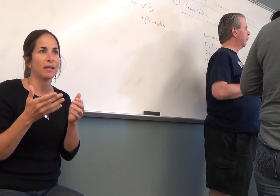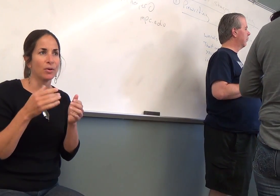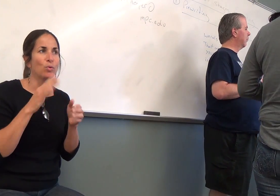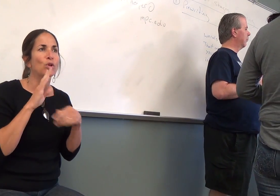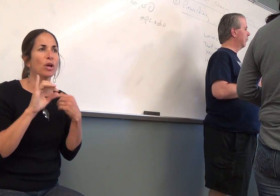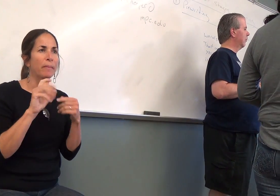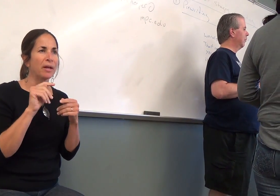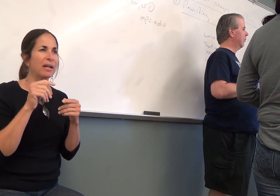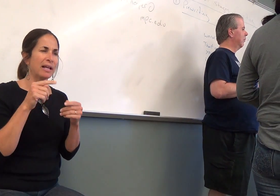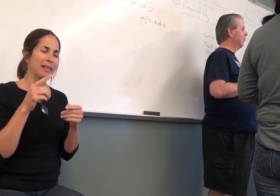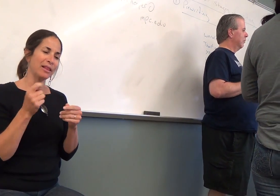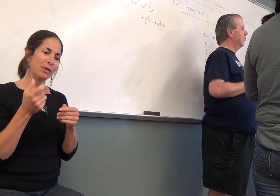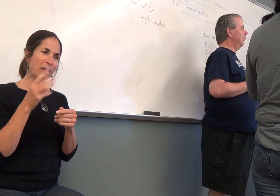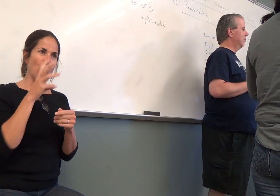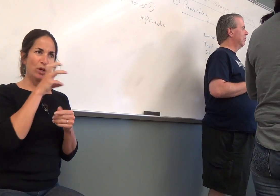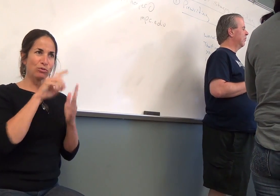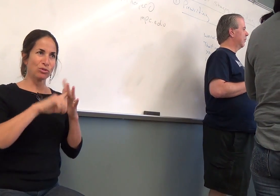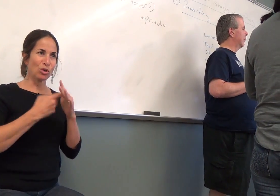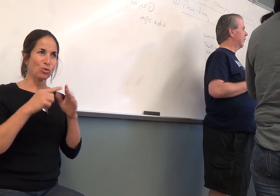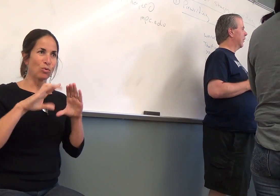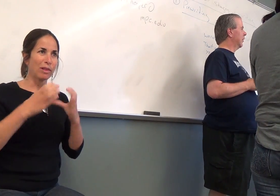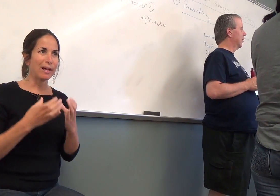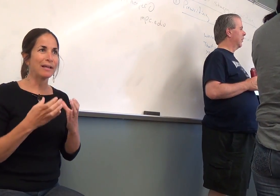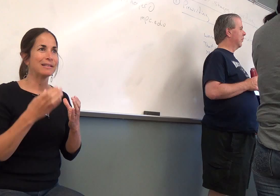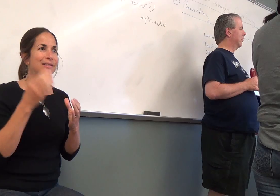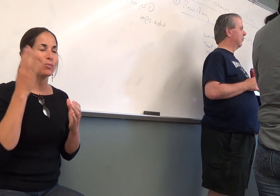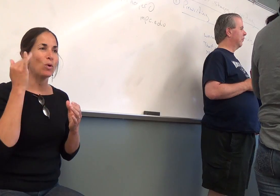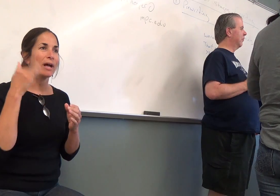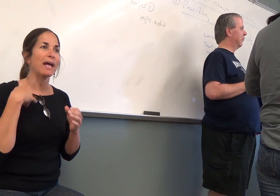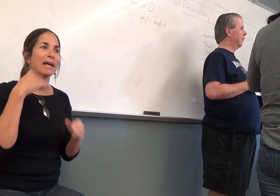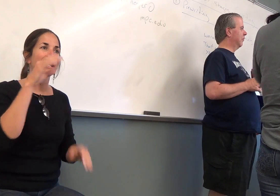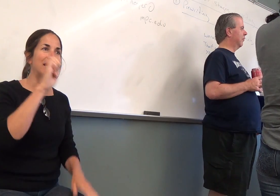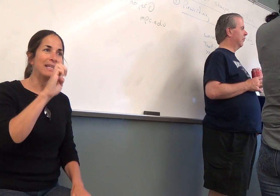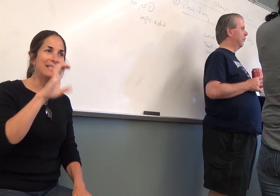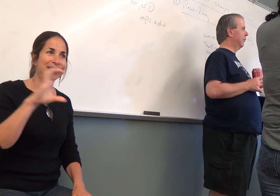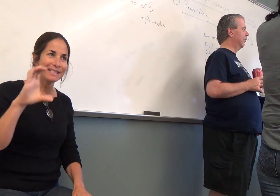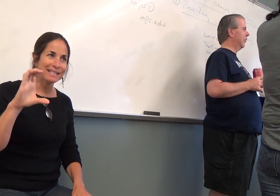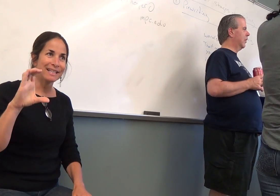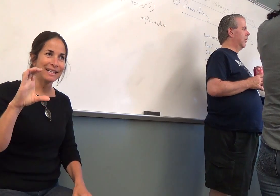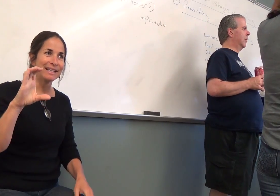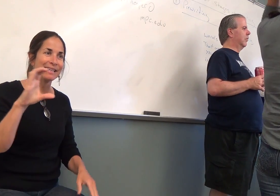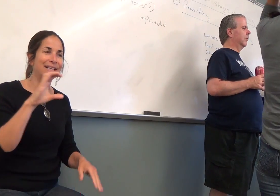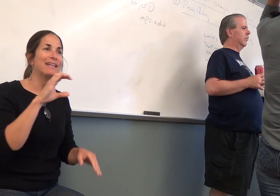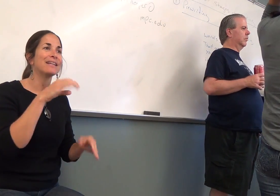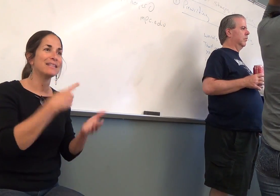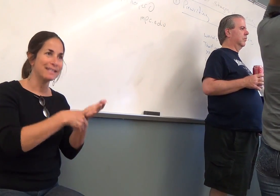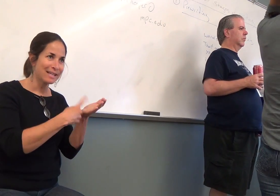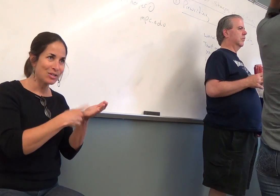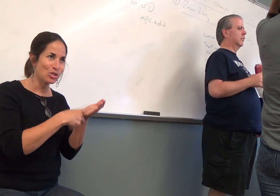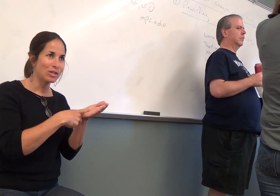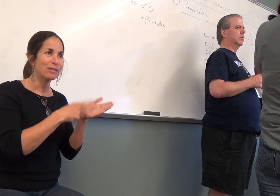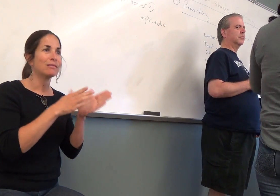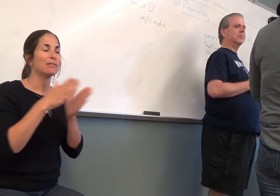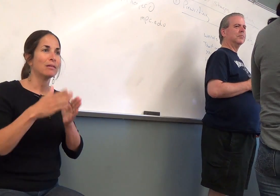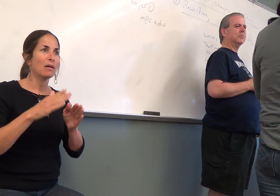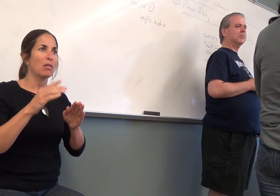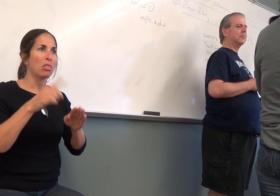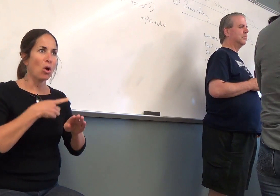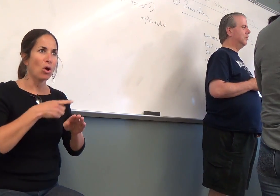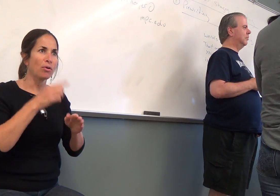weird start to our class because we had that ECC, and then we had the 3-day weekend, so